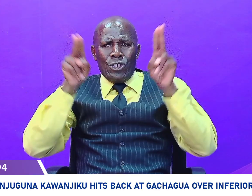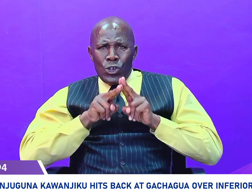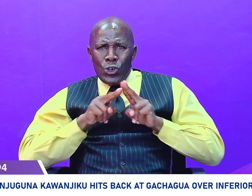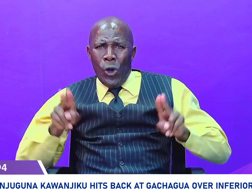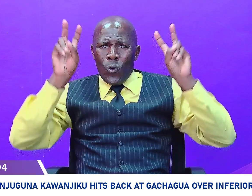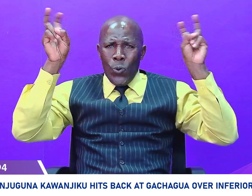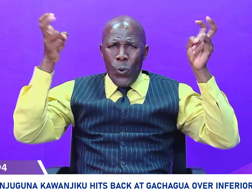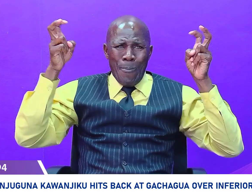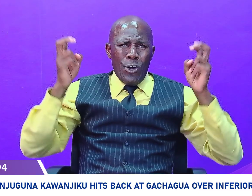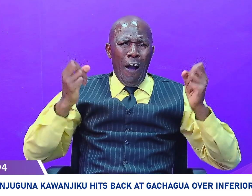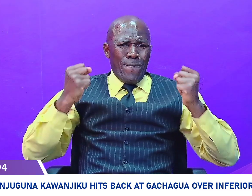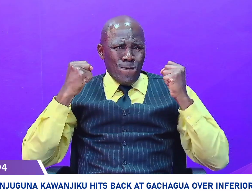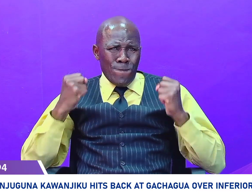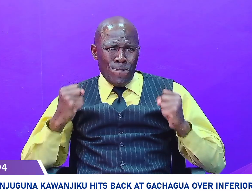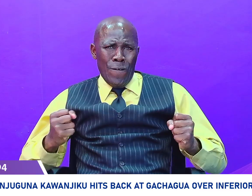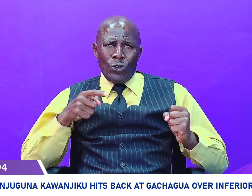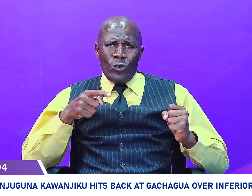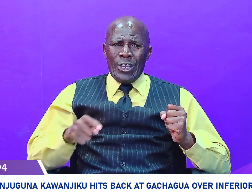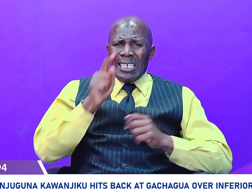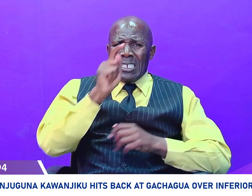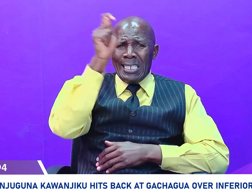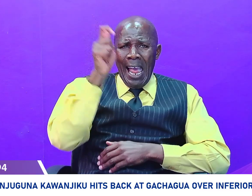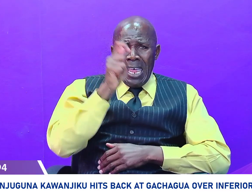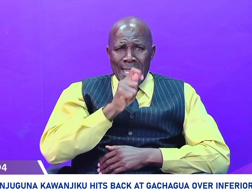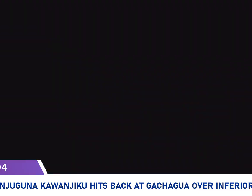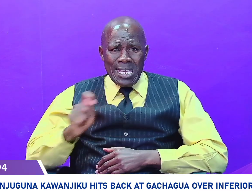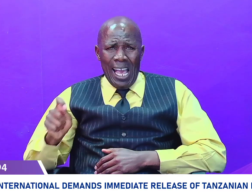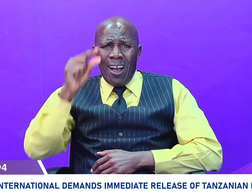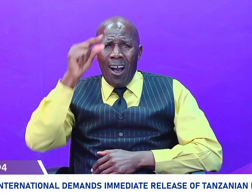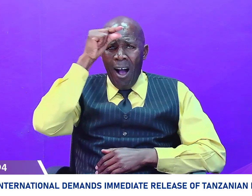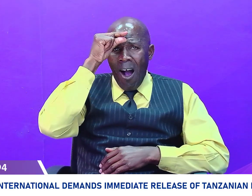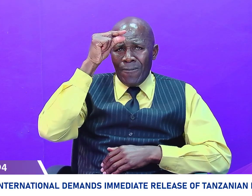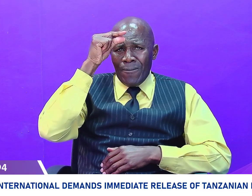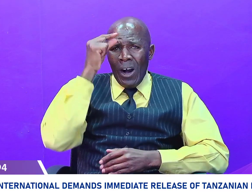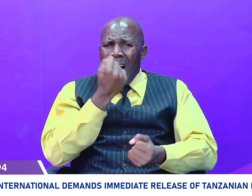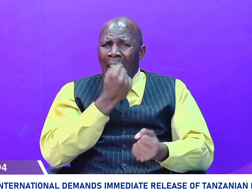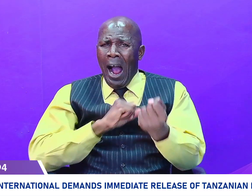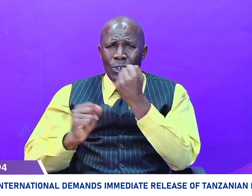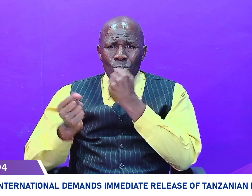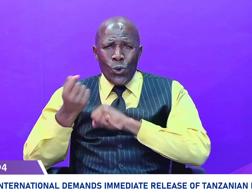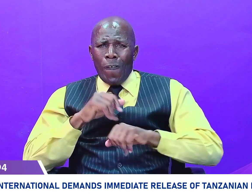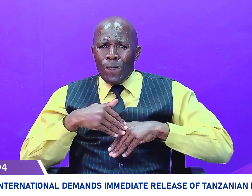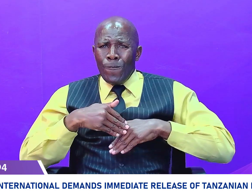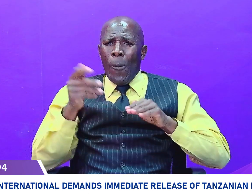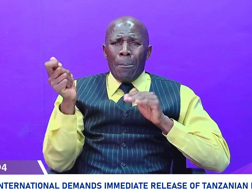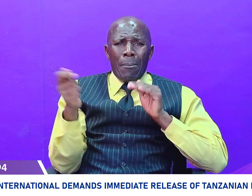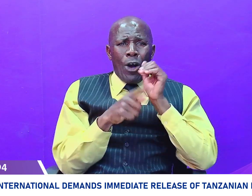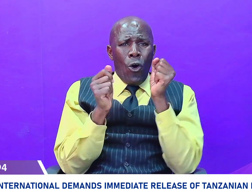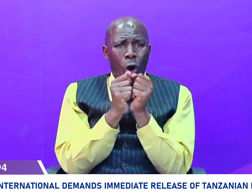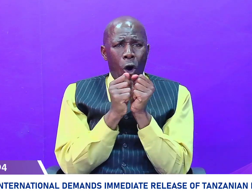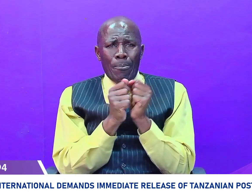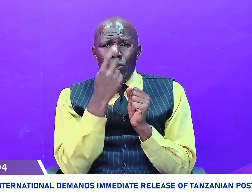On to our next news. Amnesty International has issued a strong condemnation of the Tanzanian